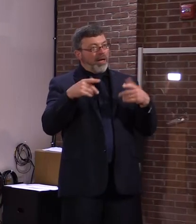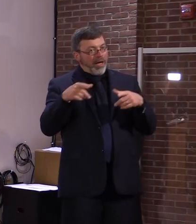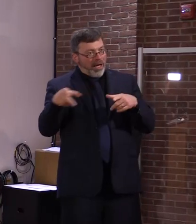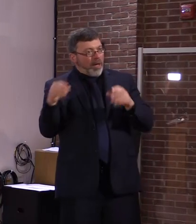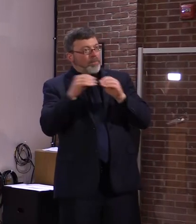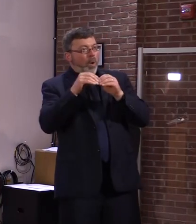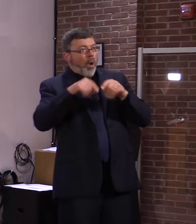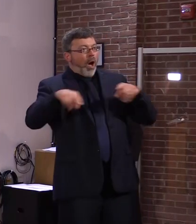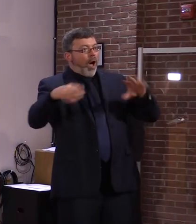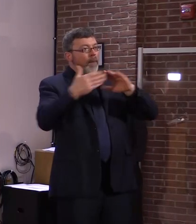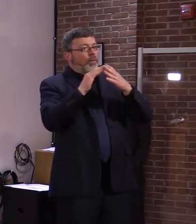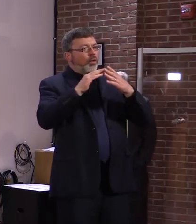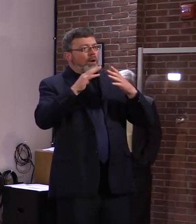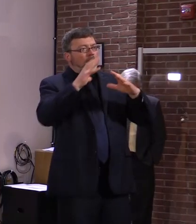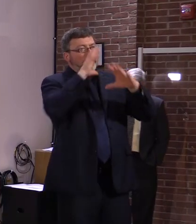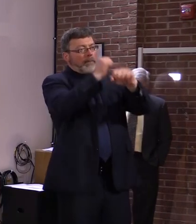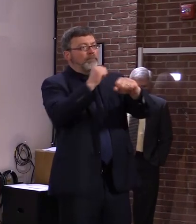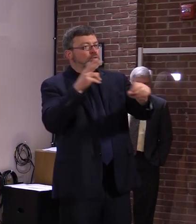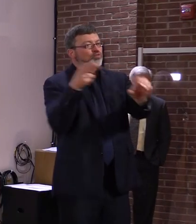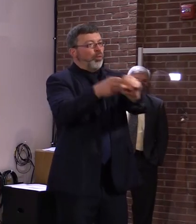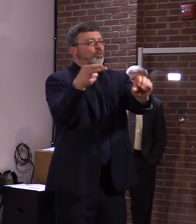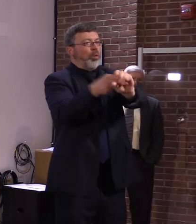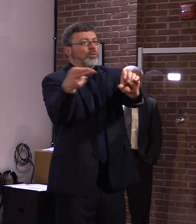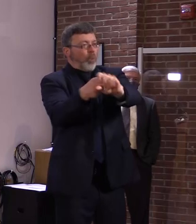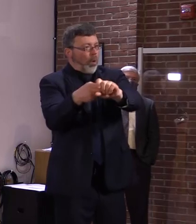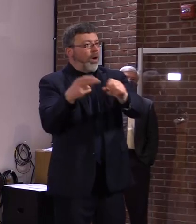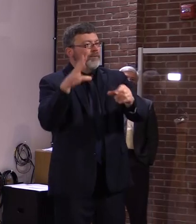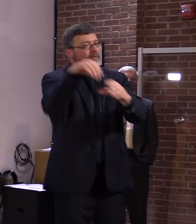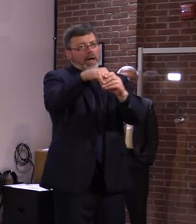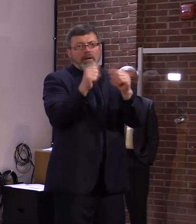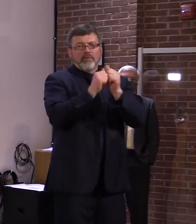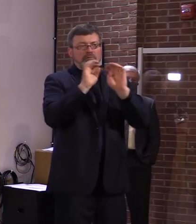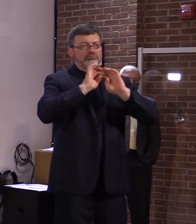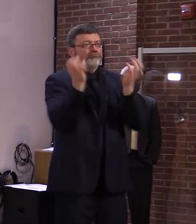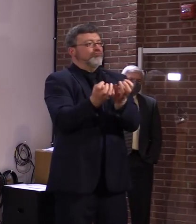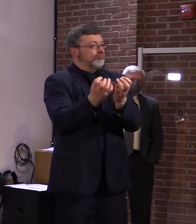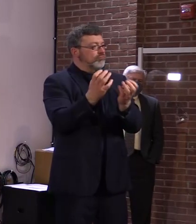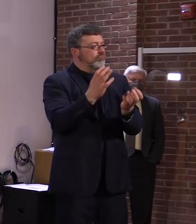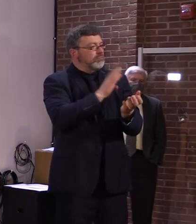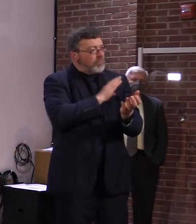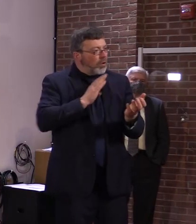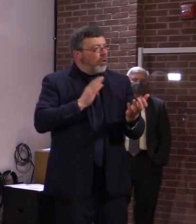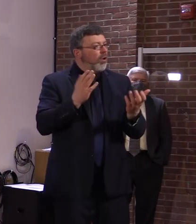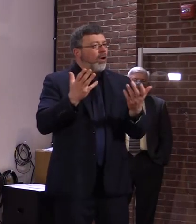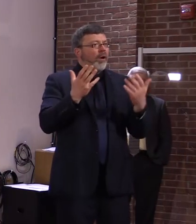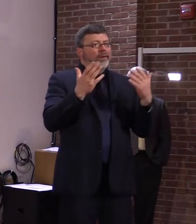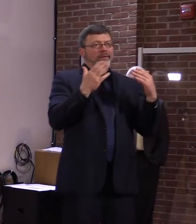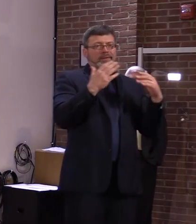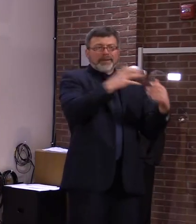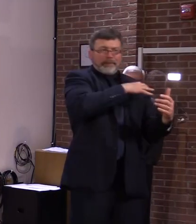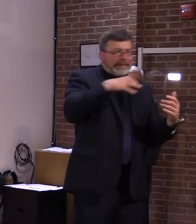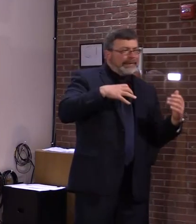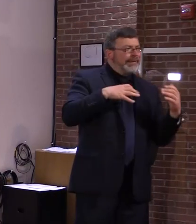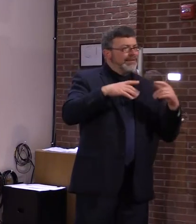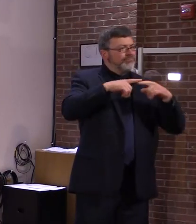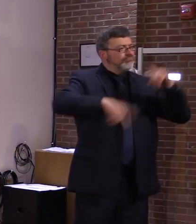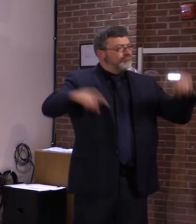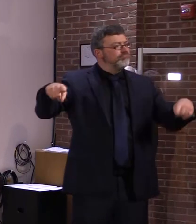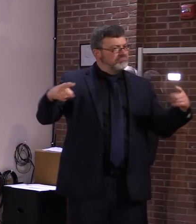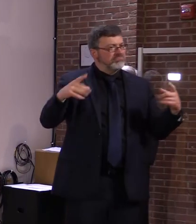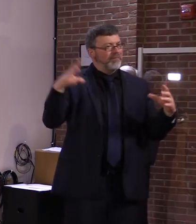as board members, but also listening to the process. So I think this is all positive.